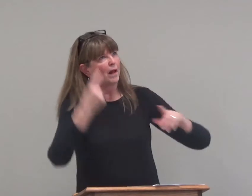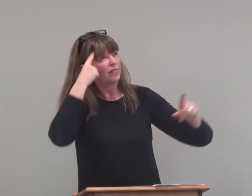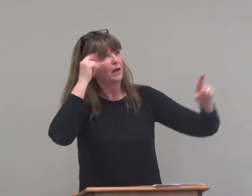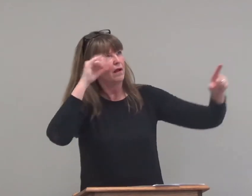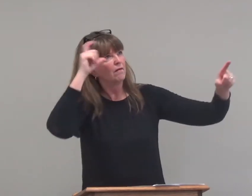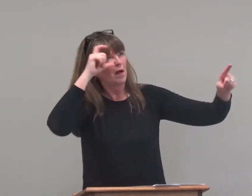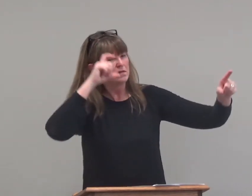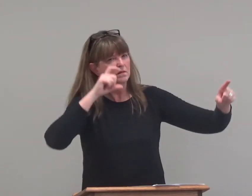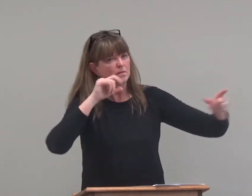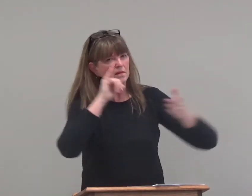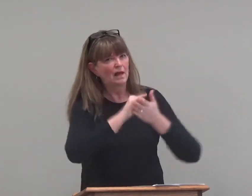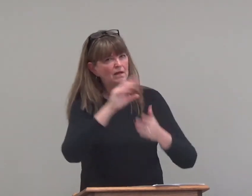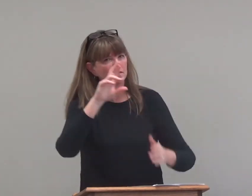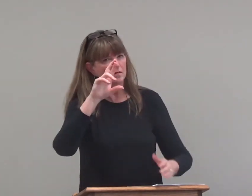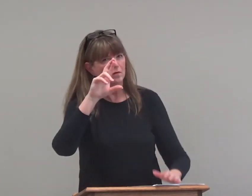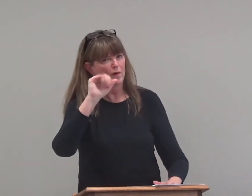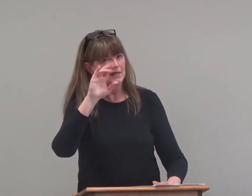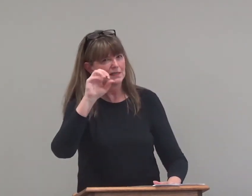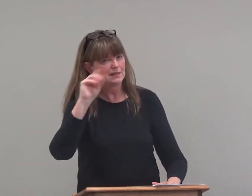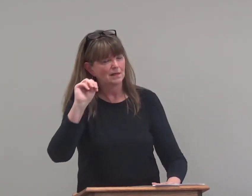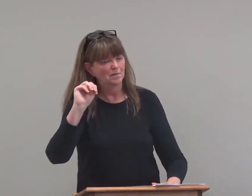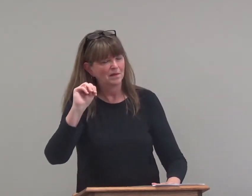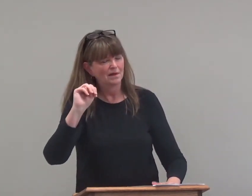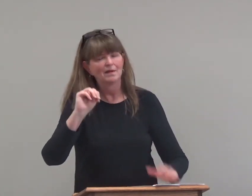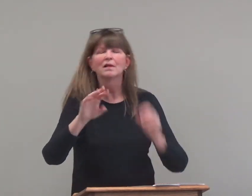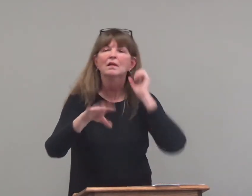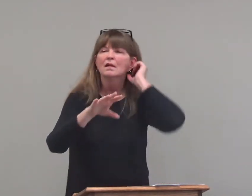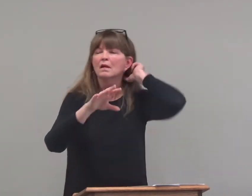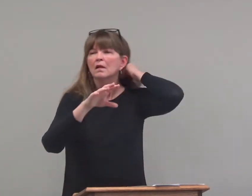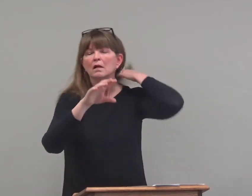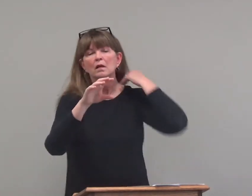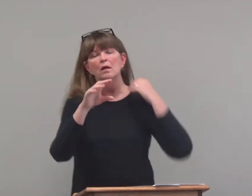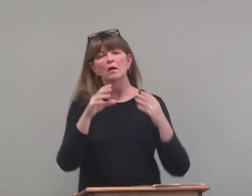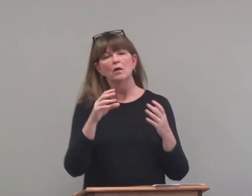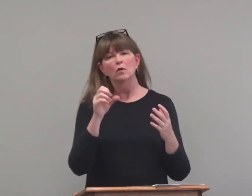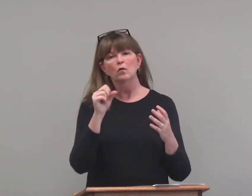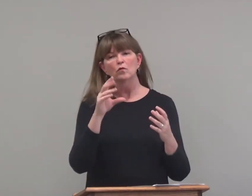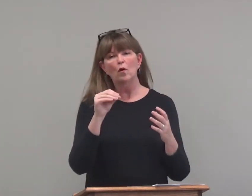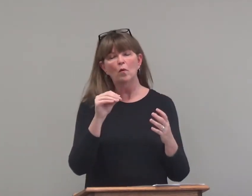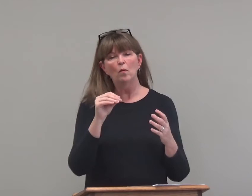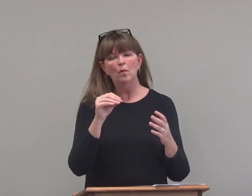So we can't automatically think of Muslims, because that is a clear sign of racist thought.